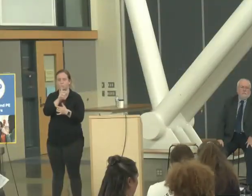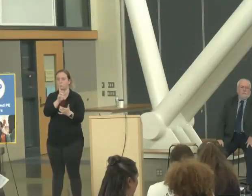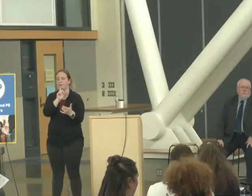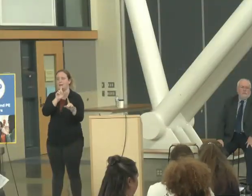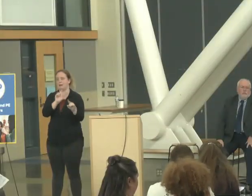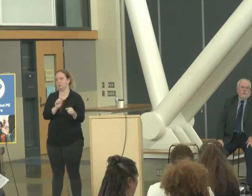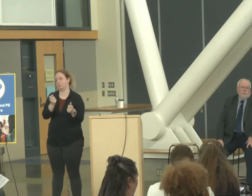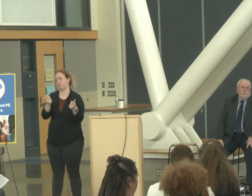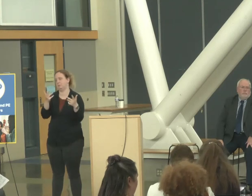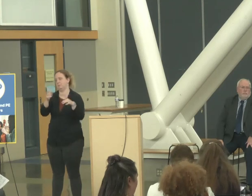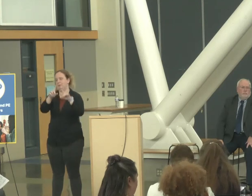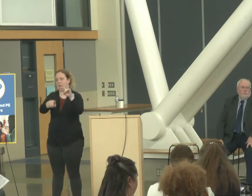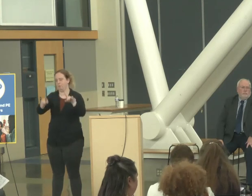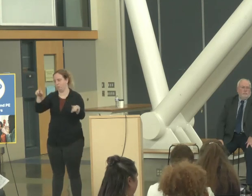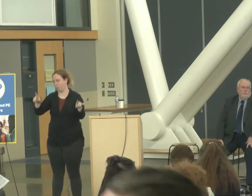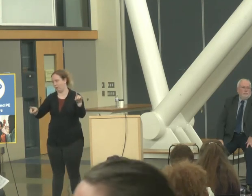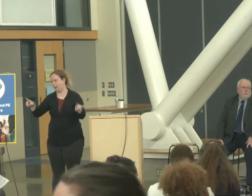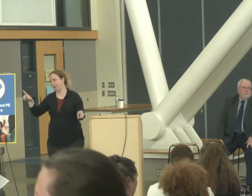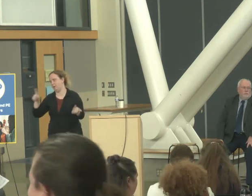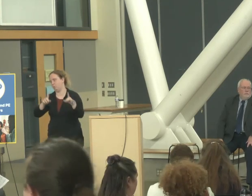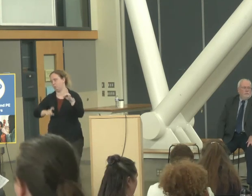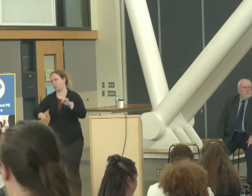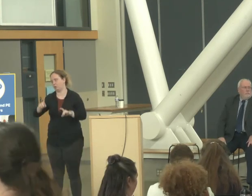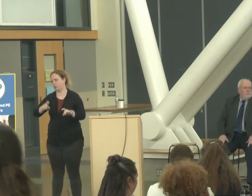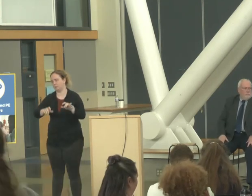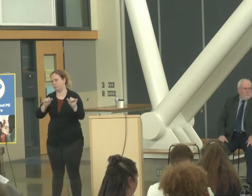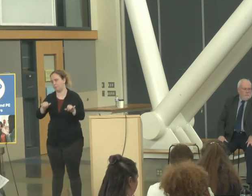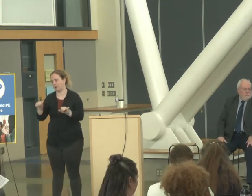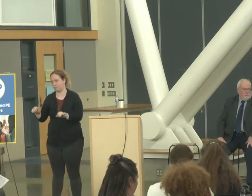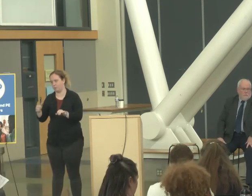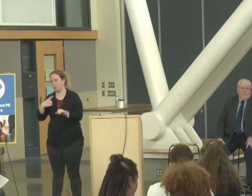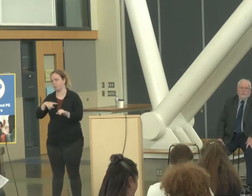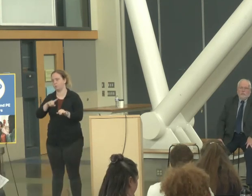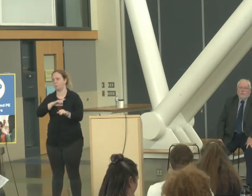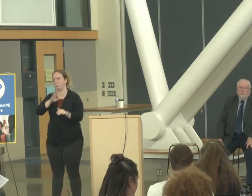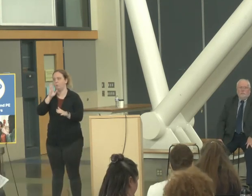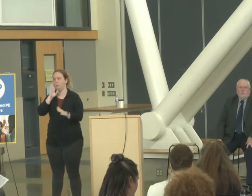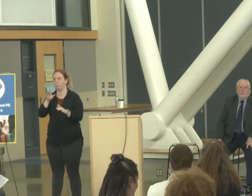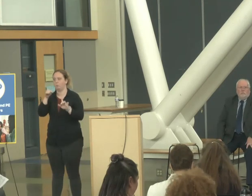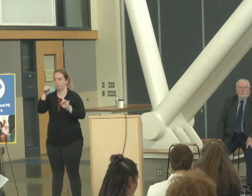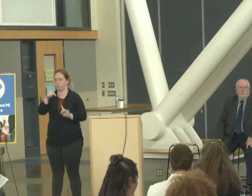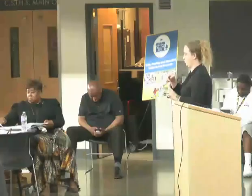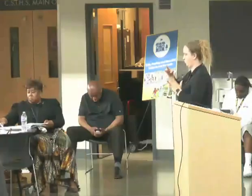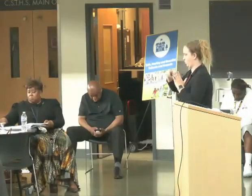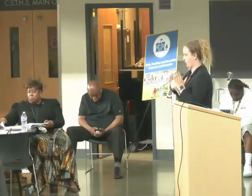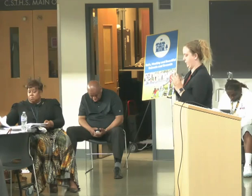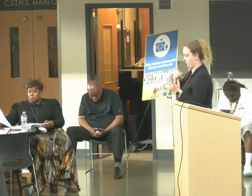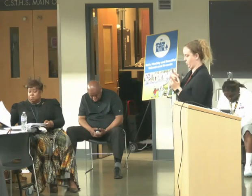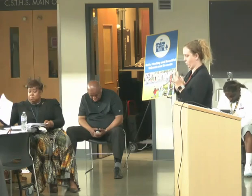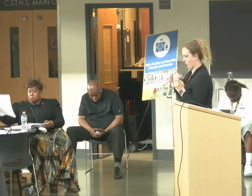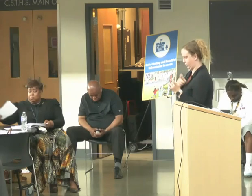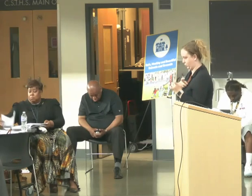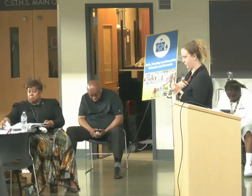we are hearing from all of you. So we will stick to reading these questions and responding to them